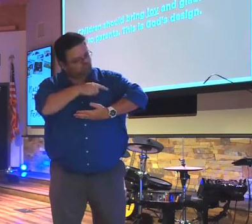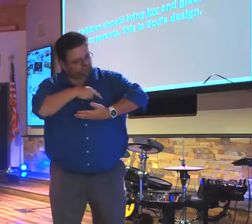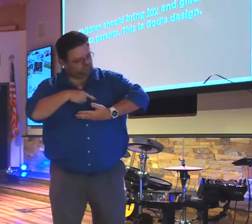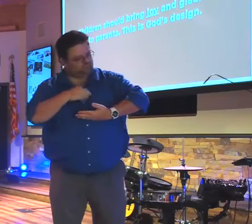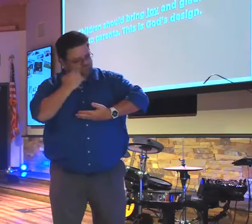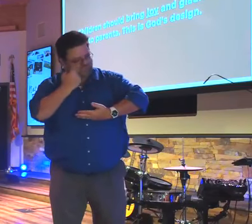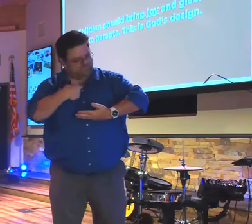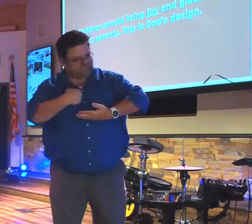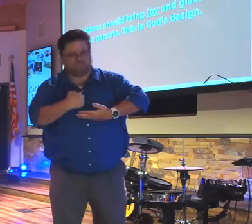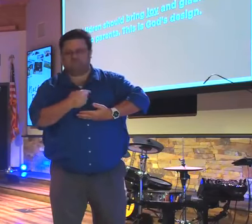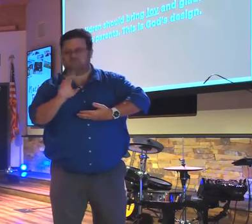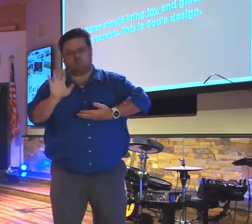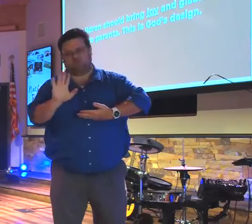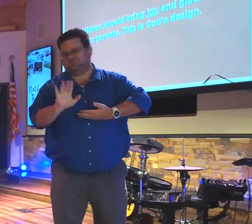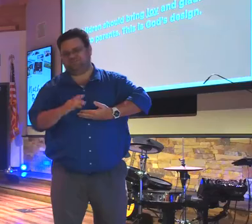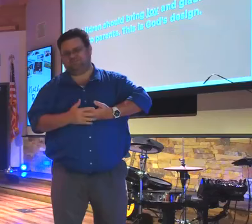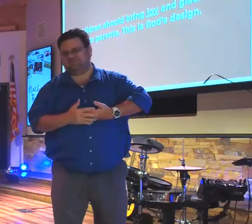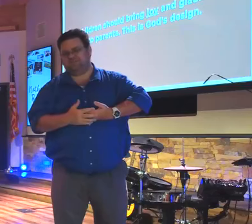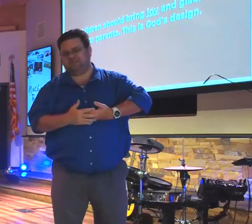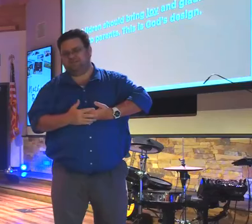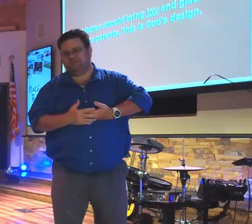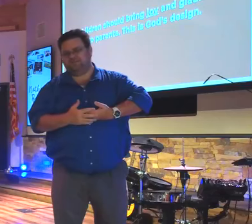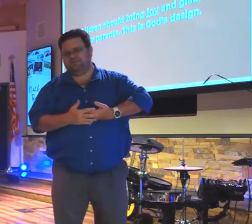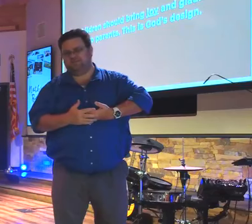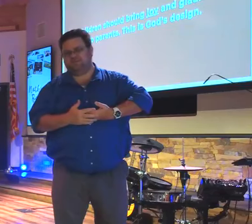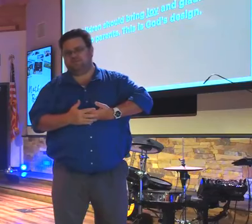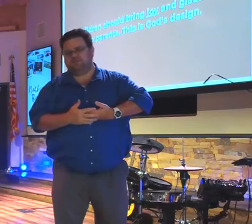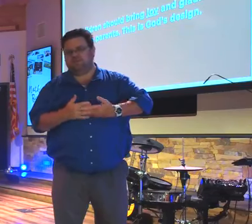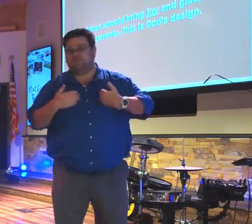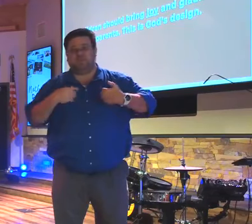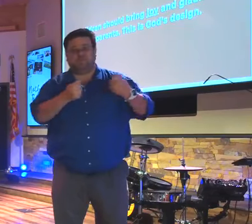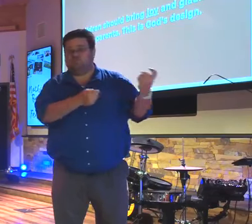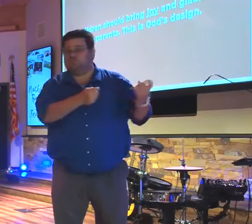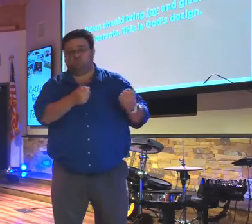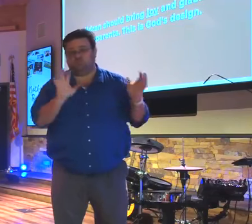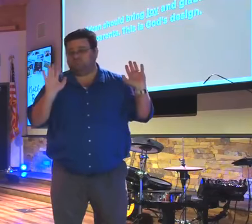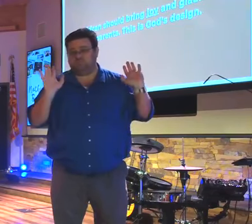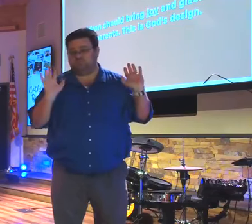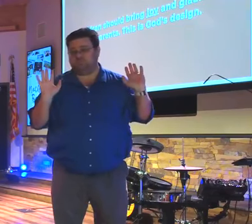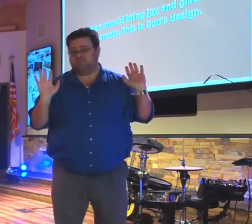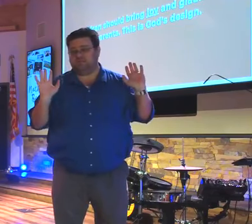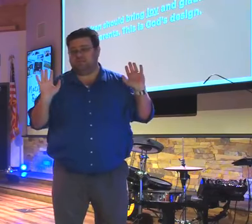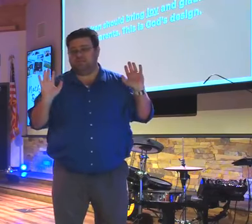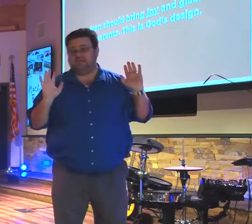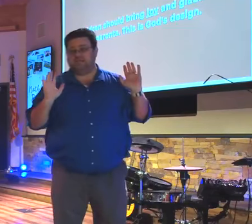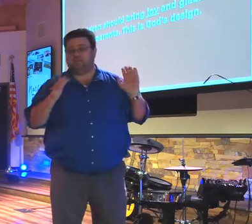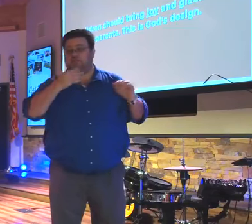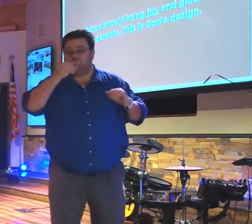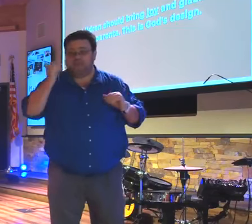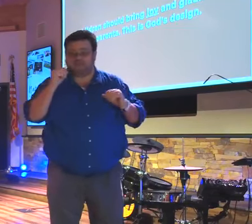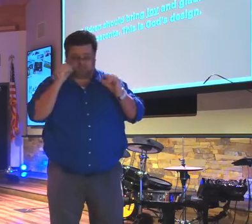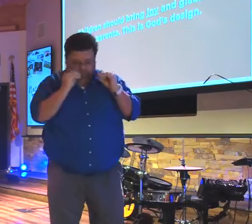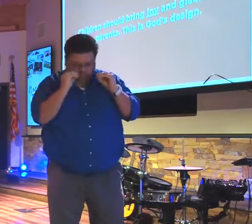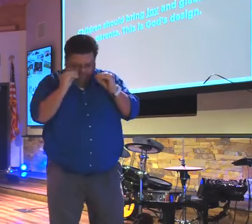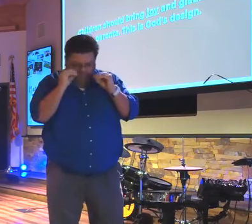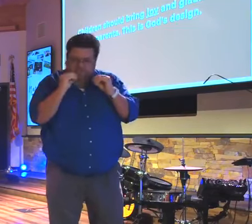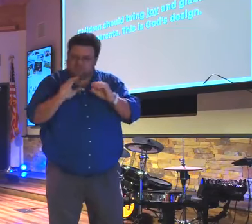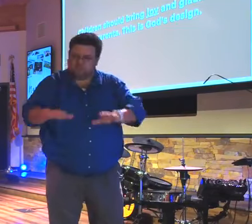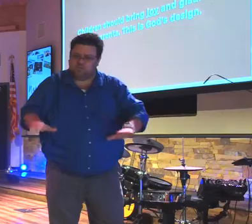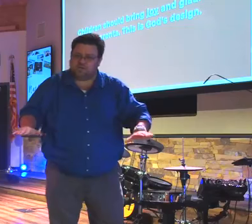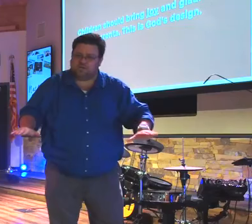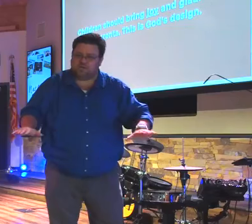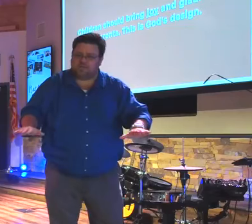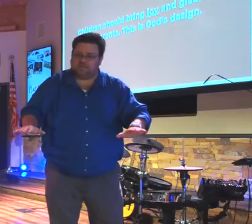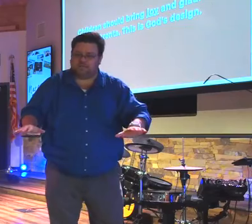really, when you get right down to it, we really ultimately have no control over that. So we do the best we can, and our children are